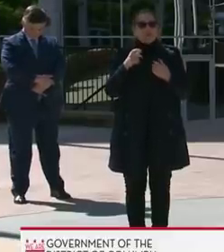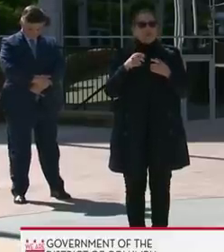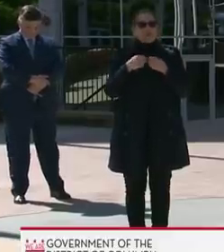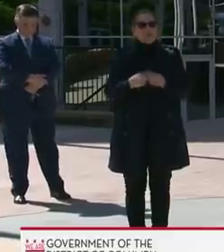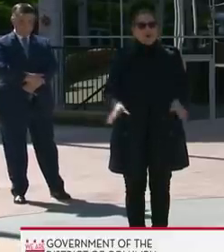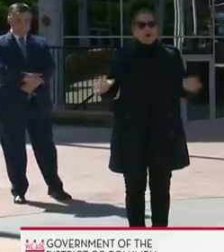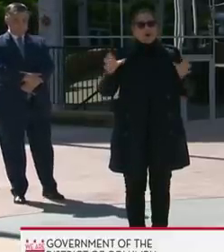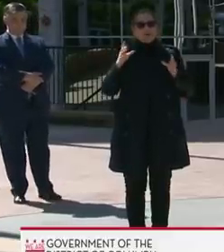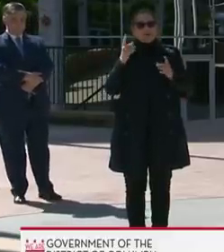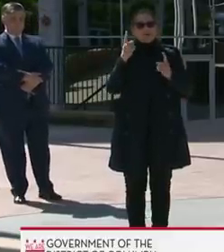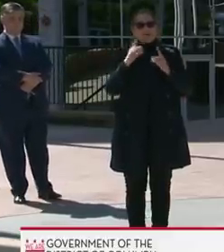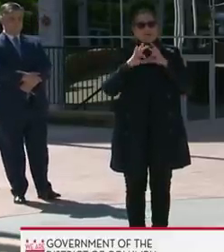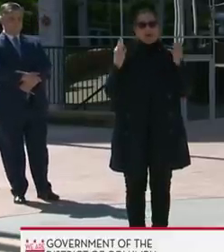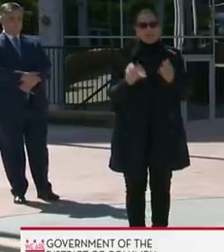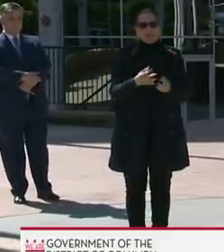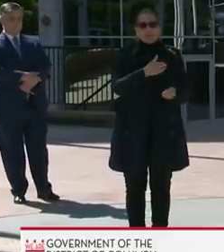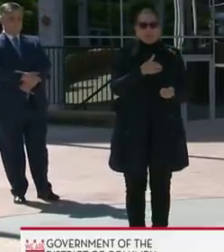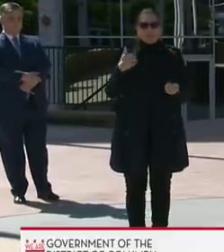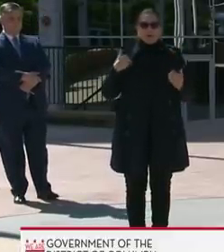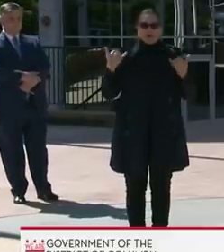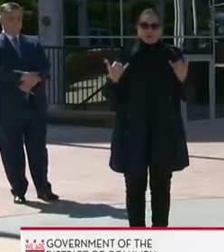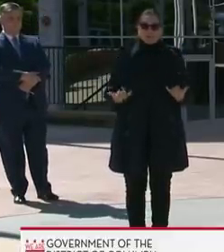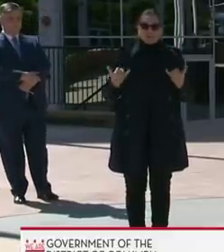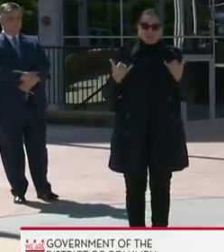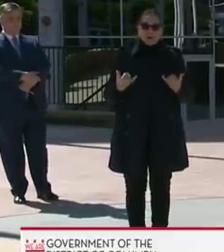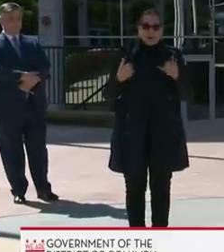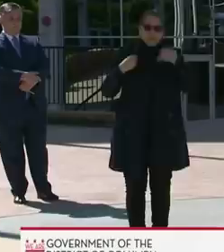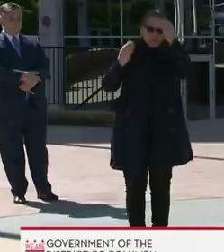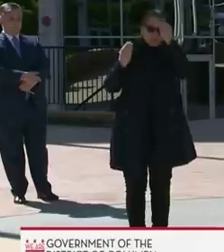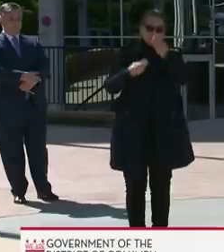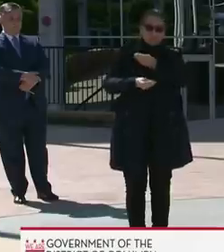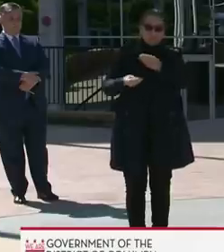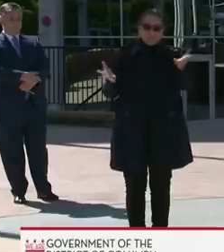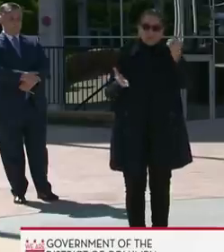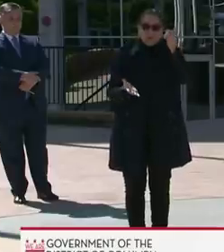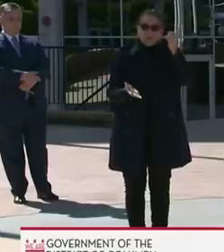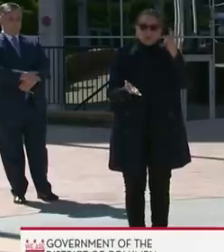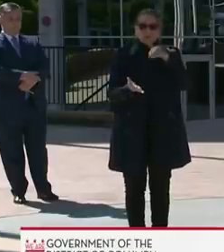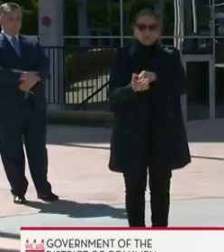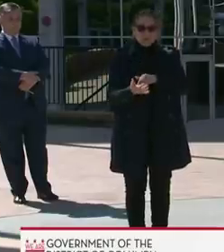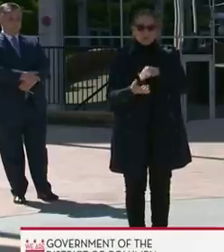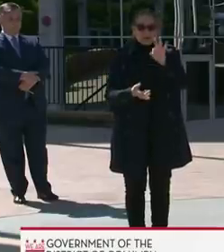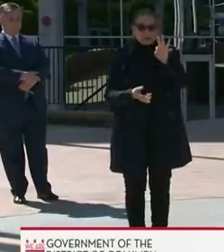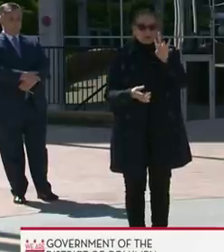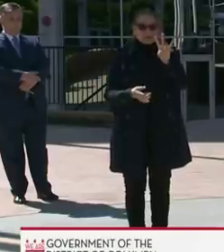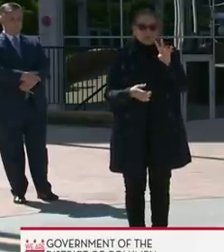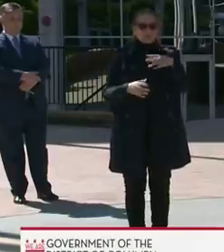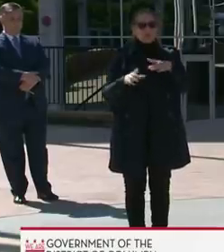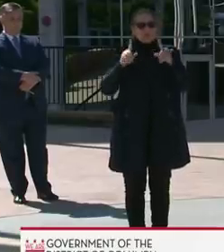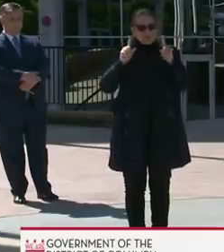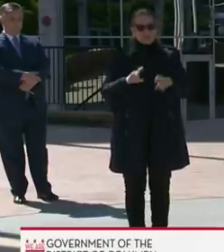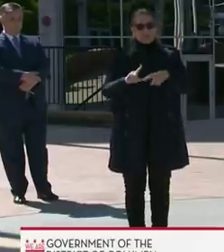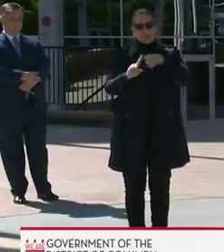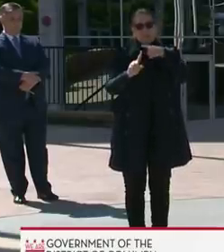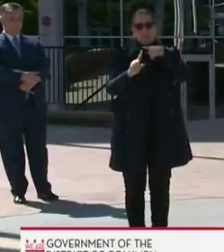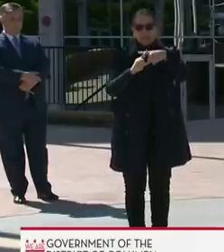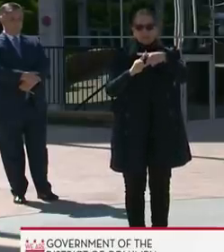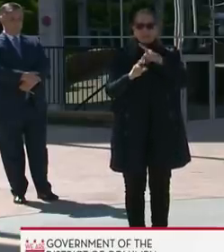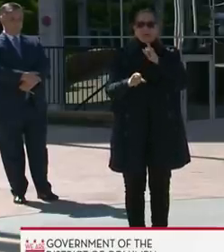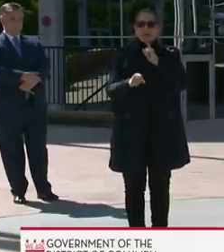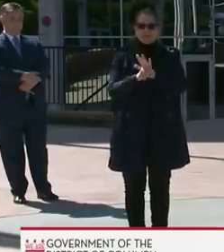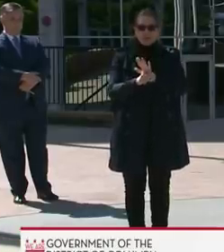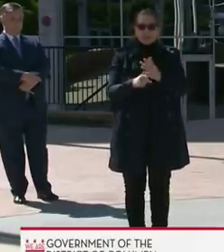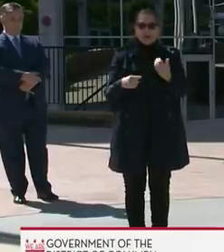report 1,097 confirmed cases of COVID-19 in our community. And tragically, we